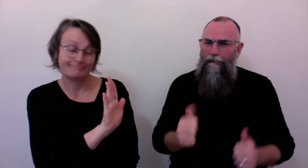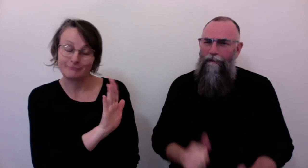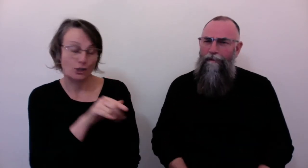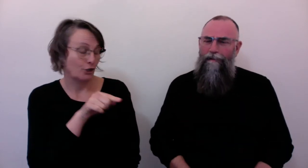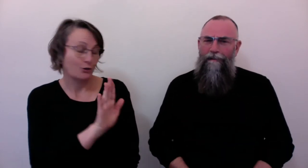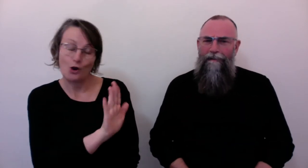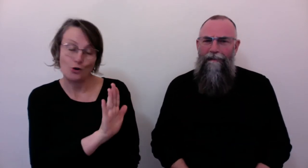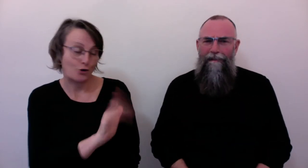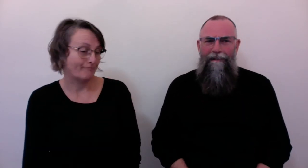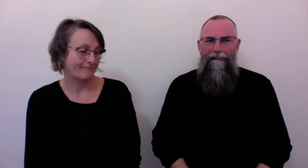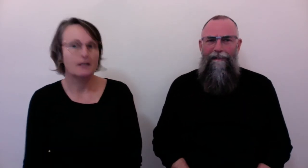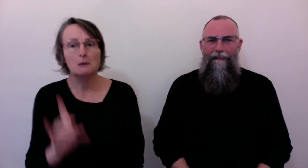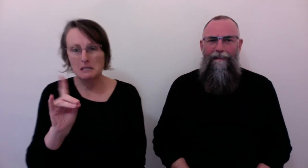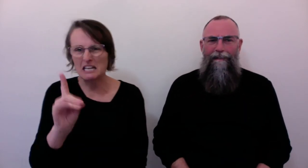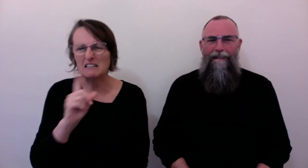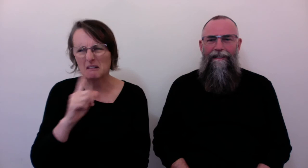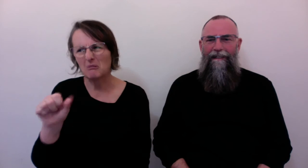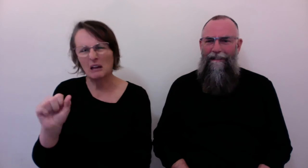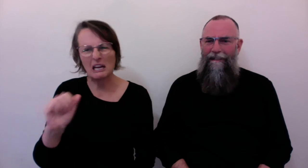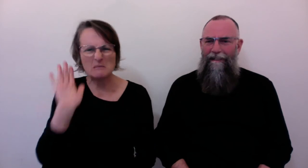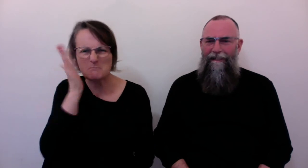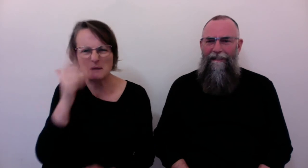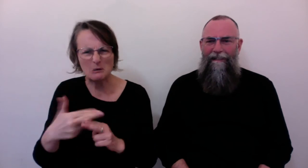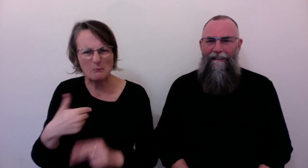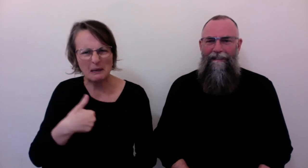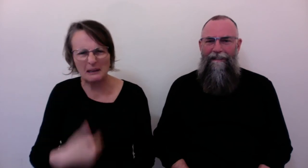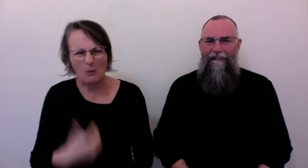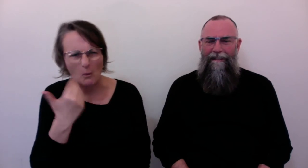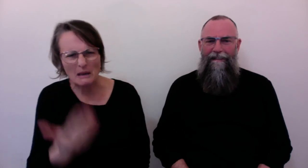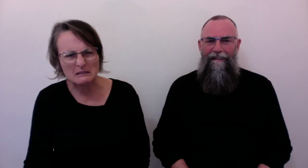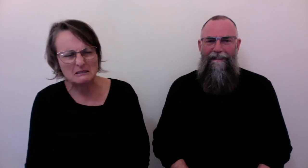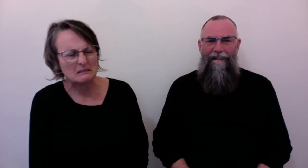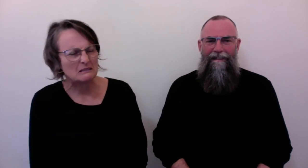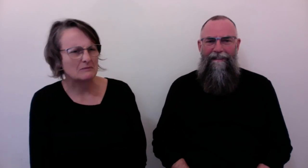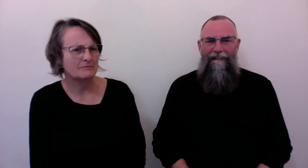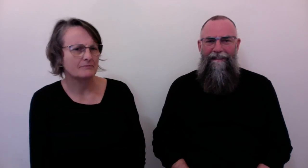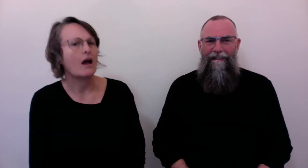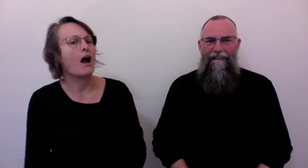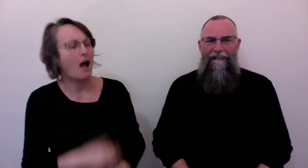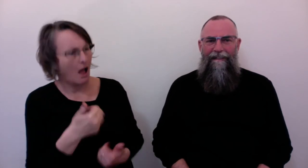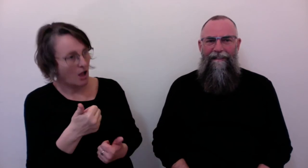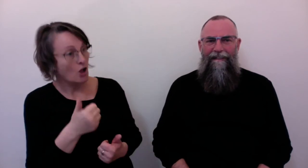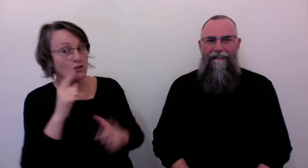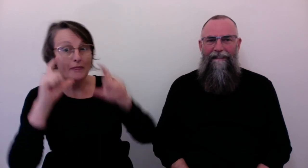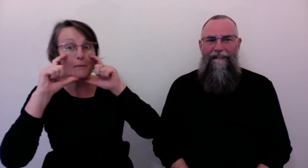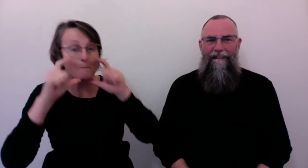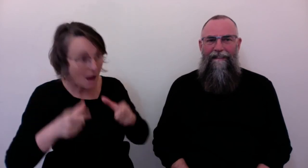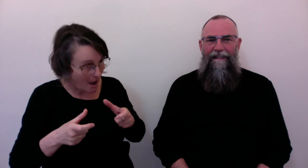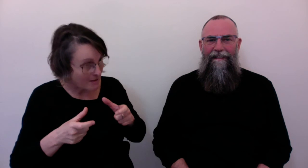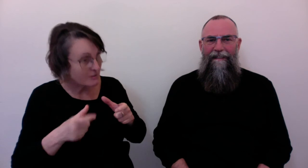so mean to Oh, me. All I do is support you, Angus. well, that's really nice because you wouldn't have had that. So that they took down the masks. Yeah, Do yeah,